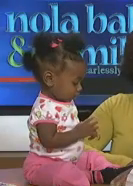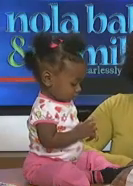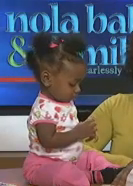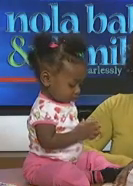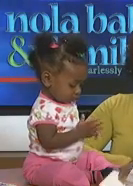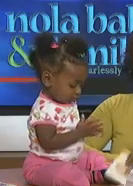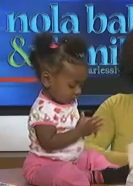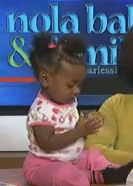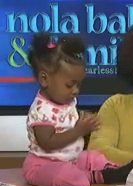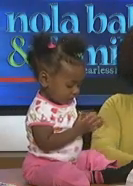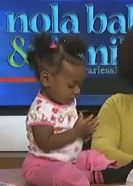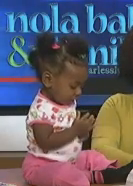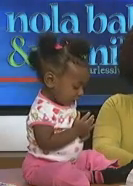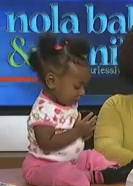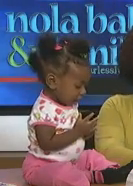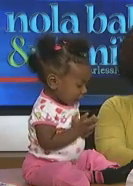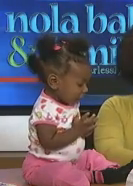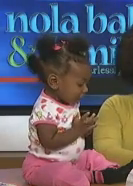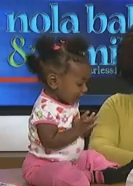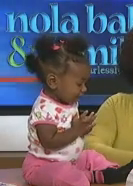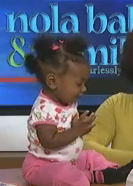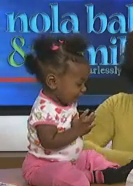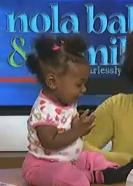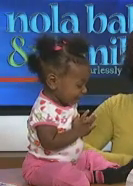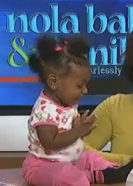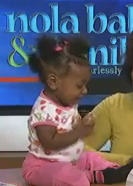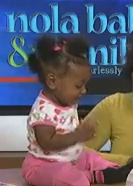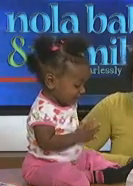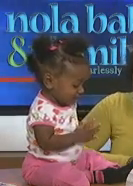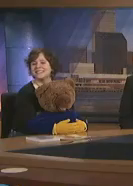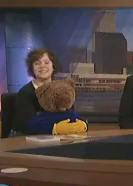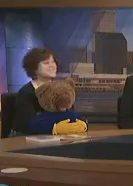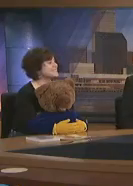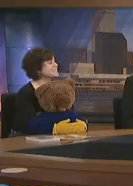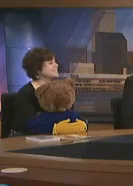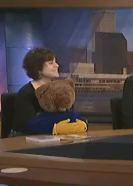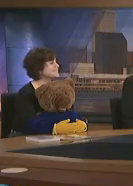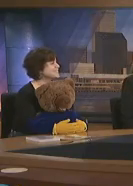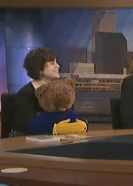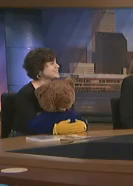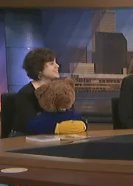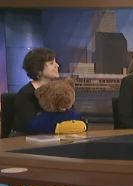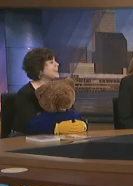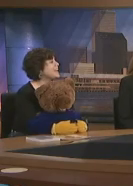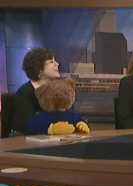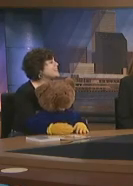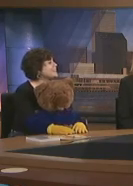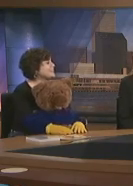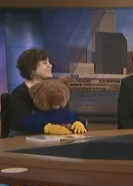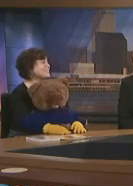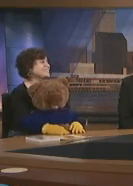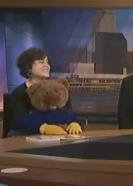you, ladies, so much. Sage and Rochelle over there, and Lindsay and Ann, again, wonderful insight. Thank you so much for being here this morning. Thank you.